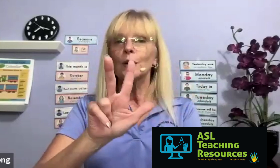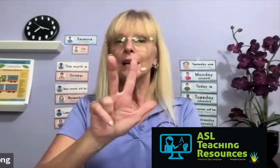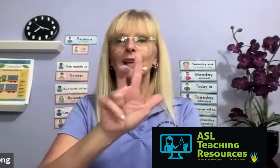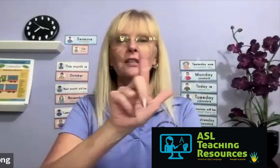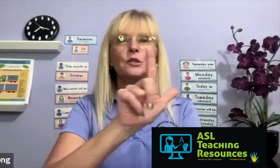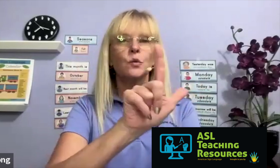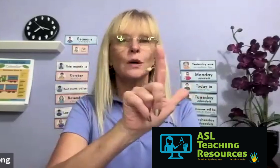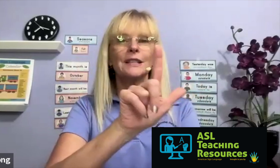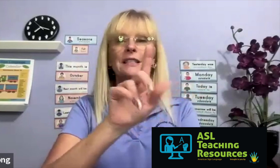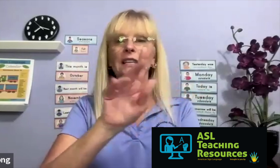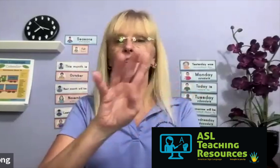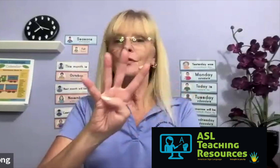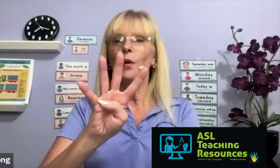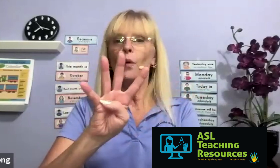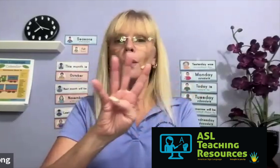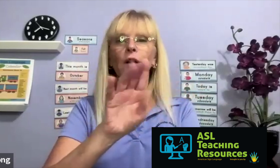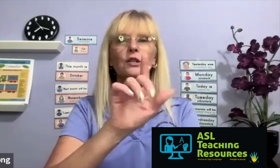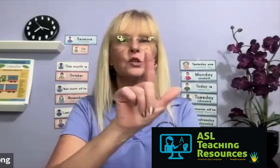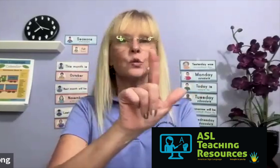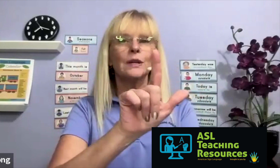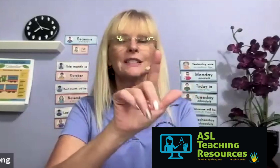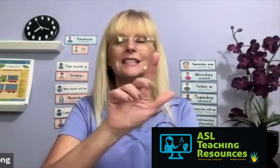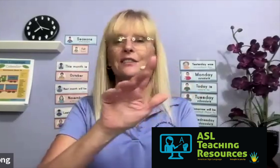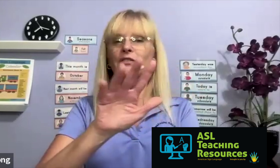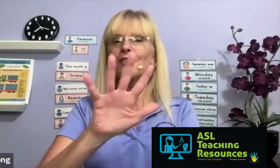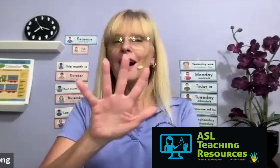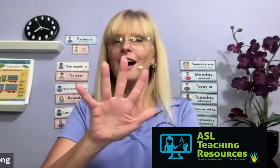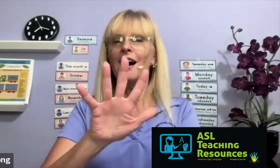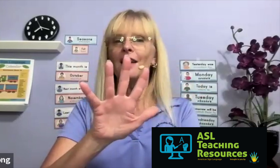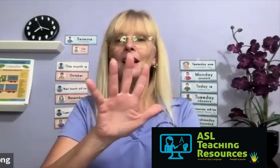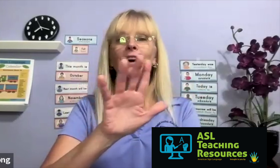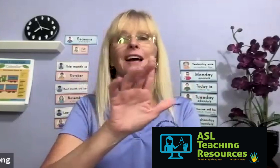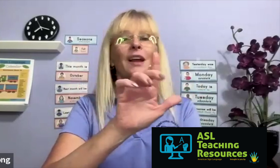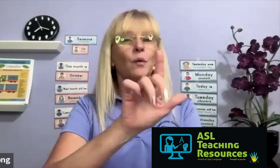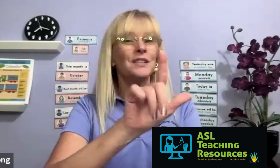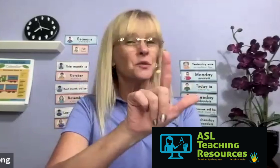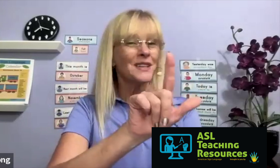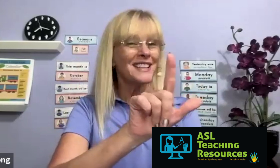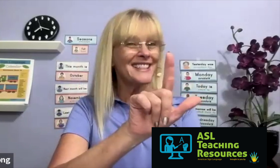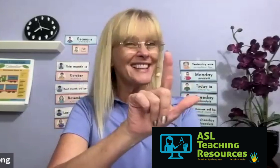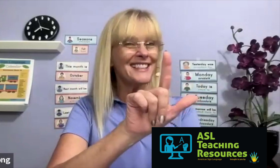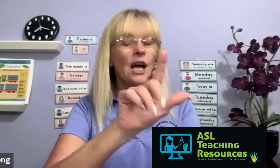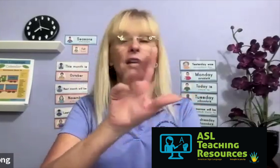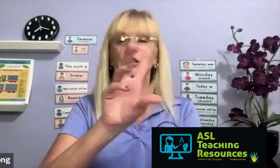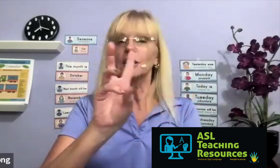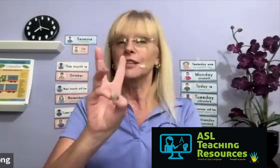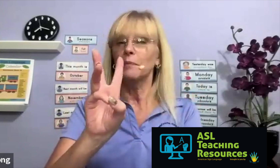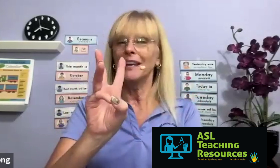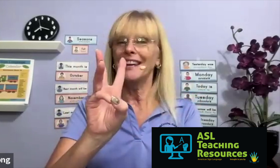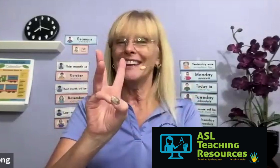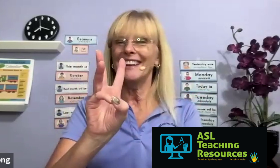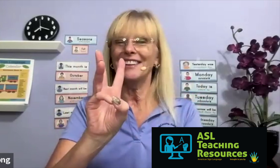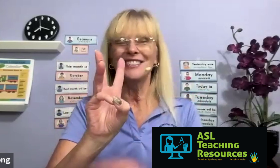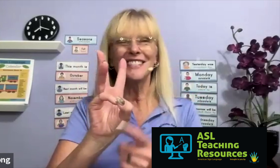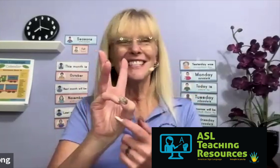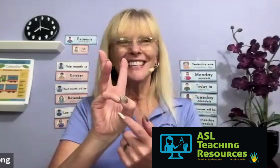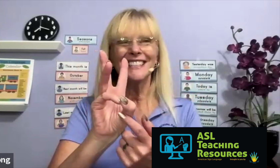23, 24, 25. Now what's 26? Touch that pinky. There's the 6